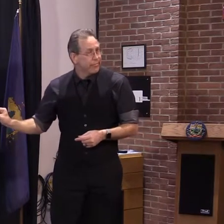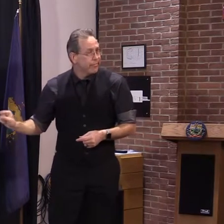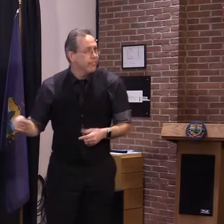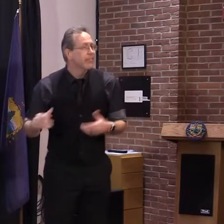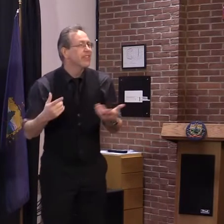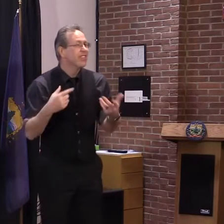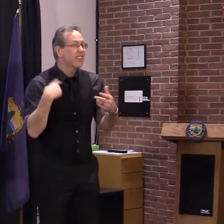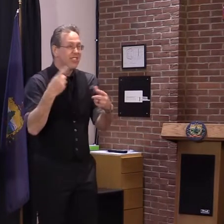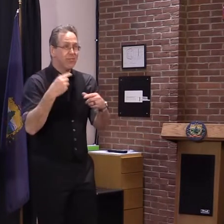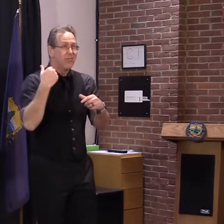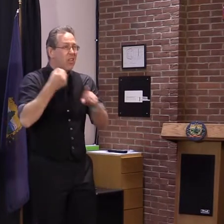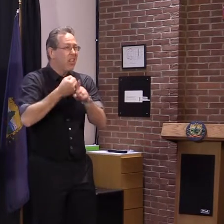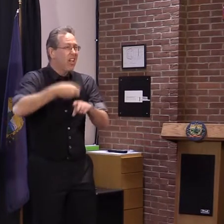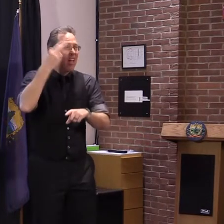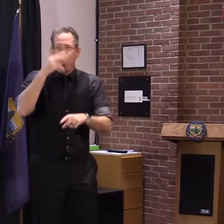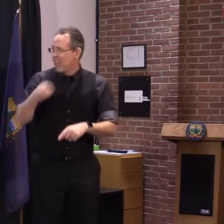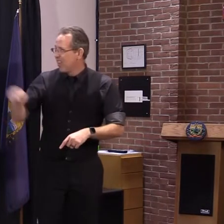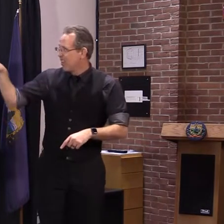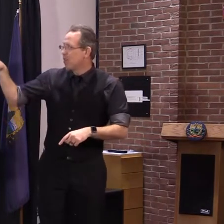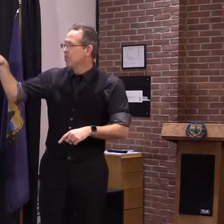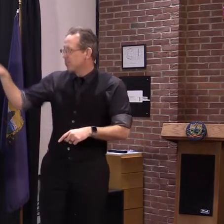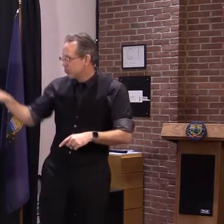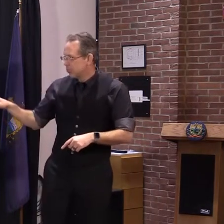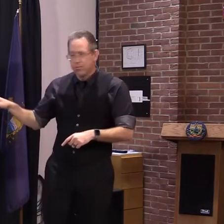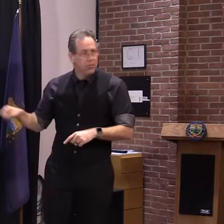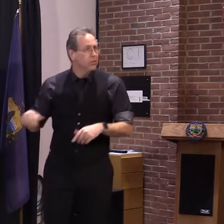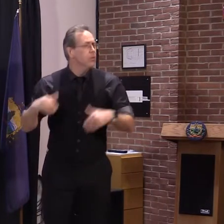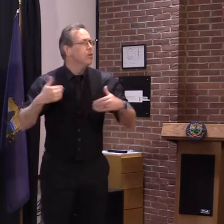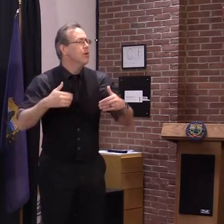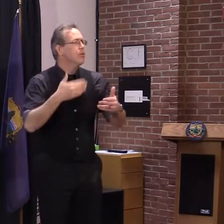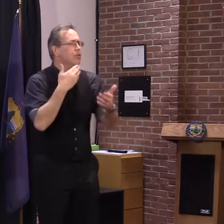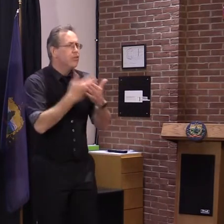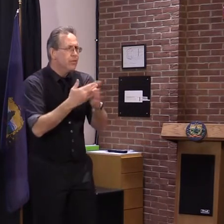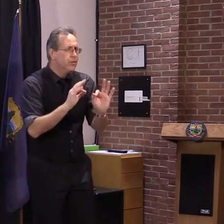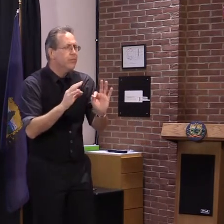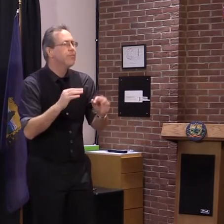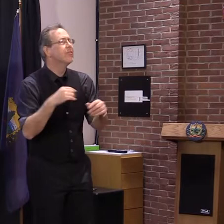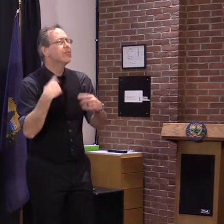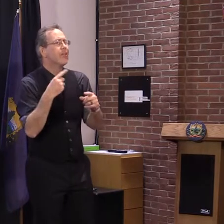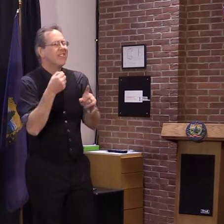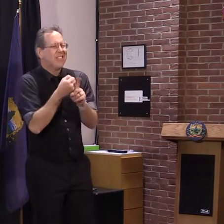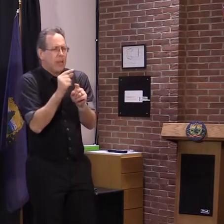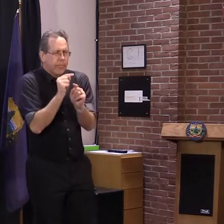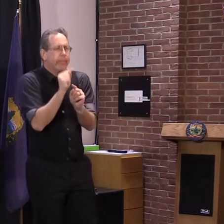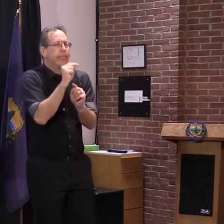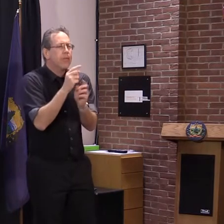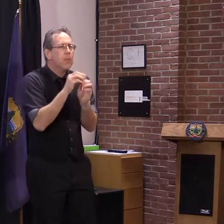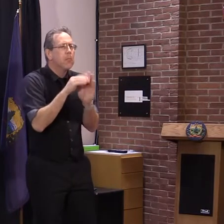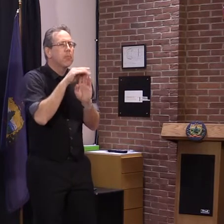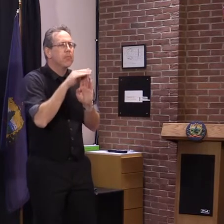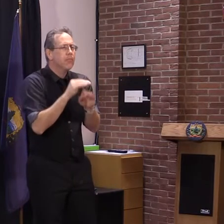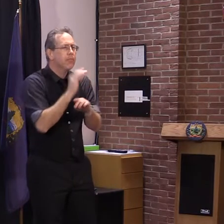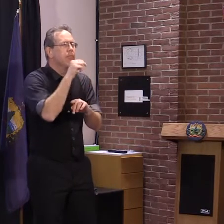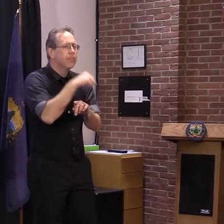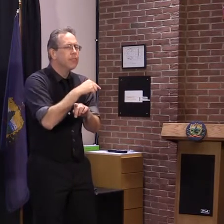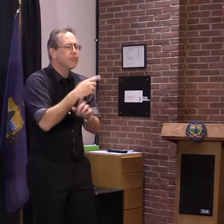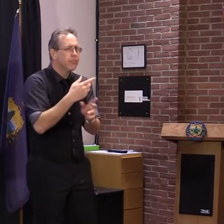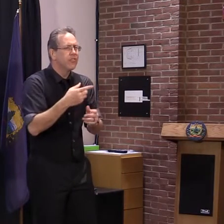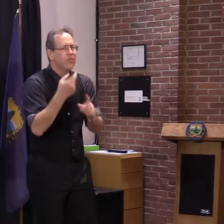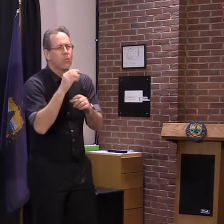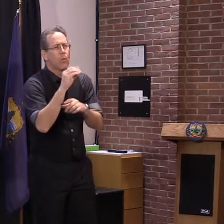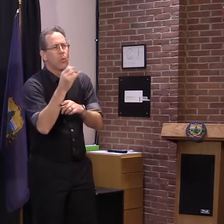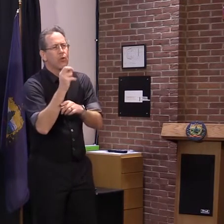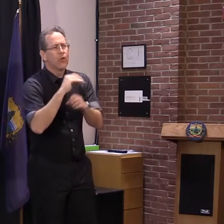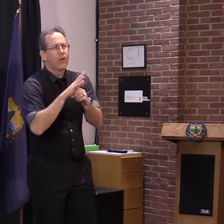was well into the pre-Omicron period. So certainly seeing our numbers get back to where we were in the middle of the Delta surge,